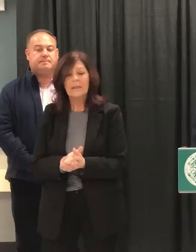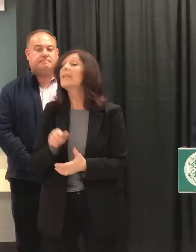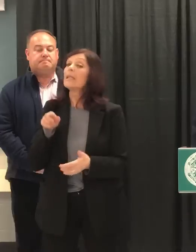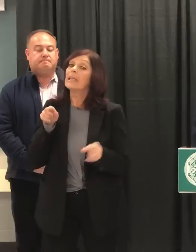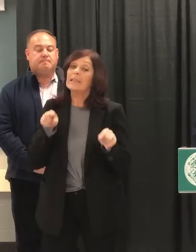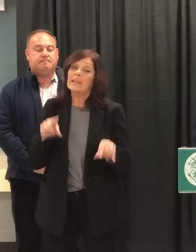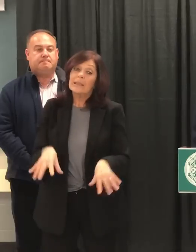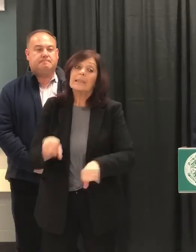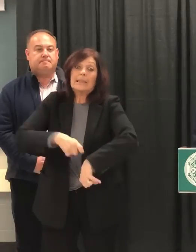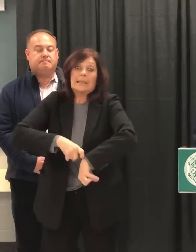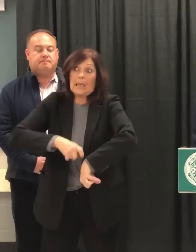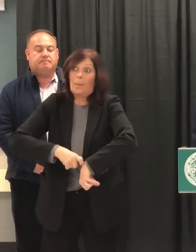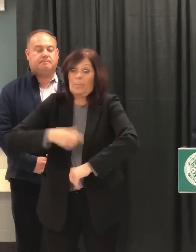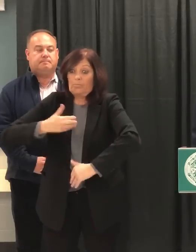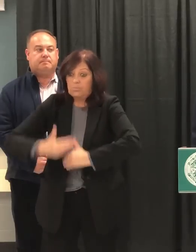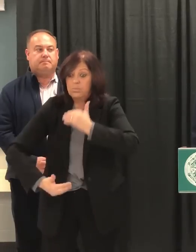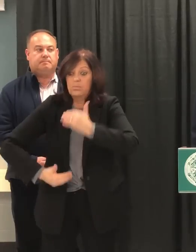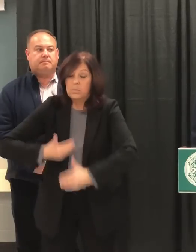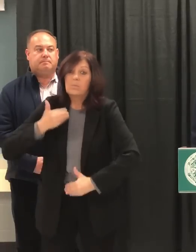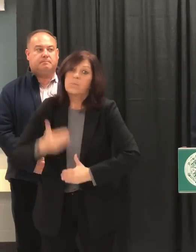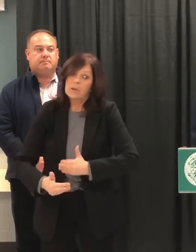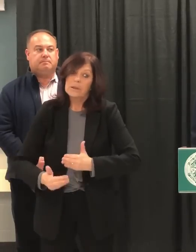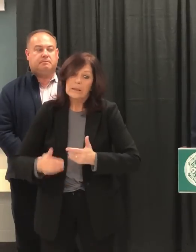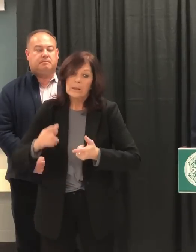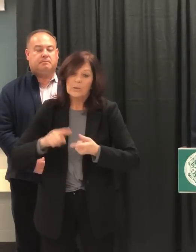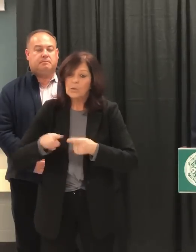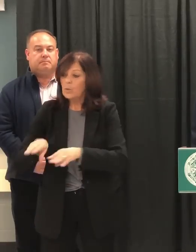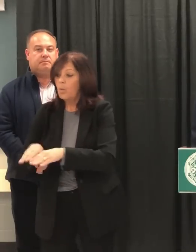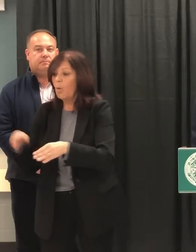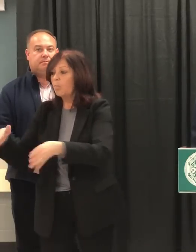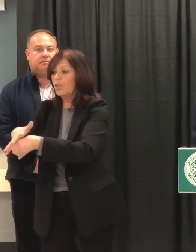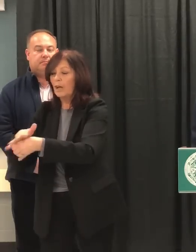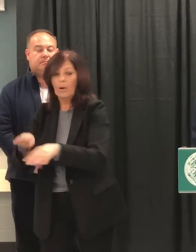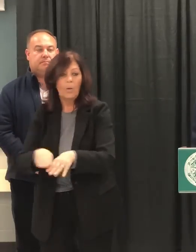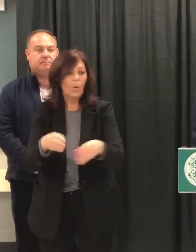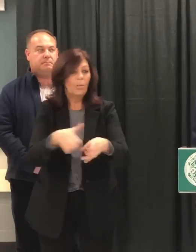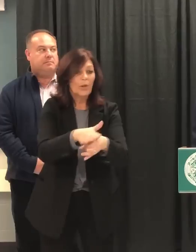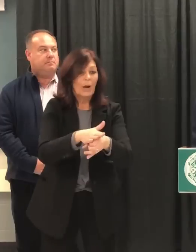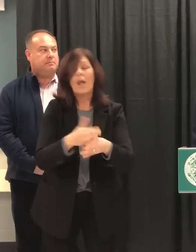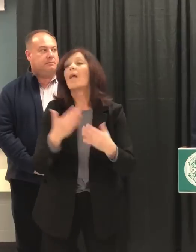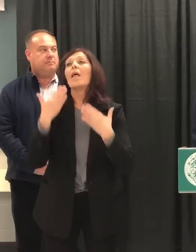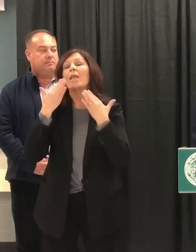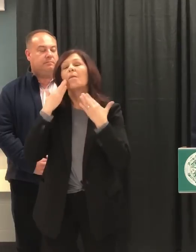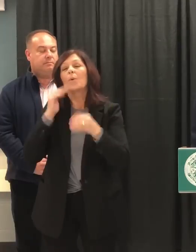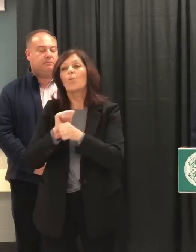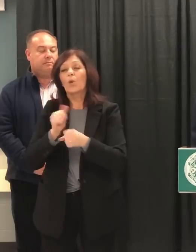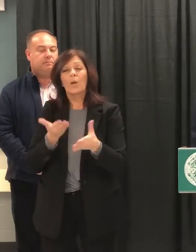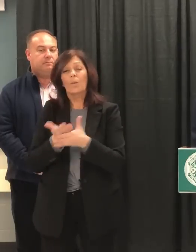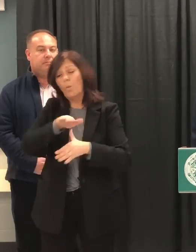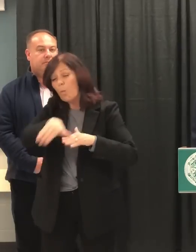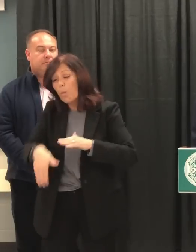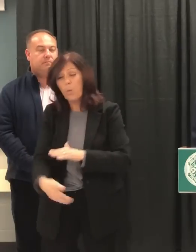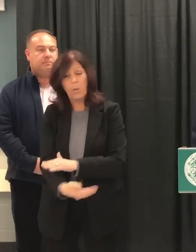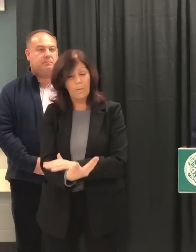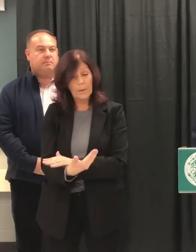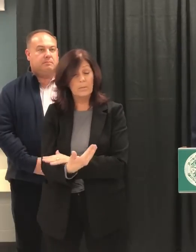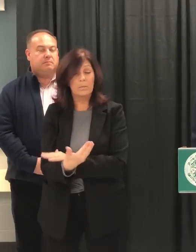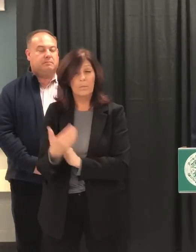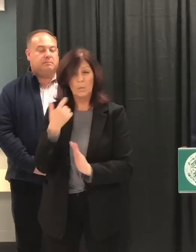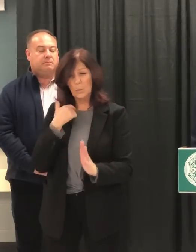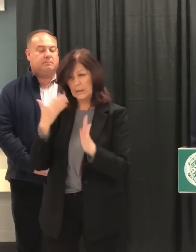going to take some time, a process to open up these neighborhoods. Thankfully, they will be working through the overnight hours, and we are